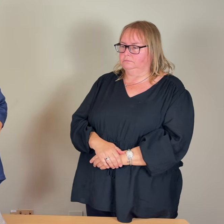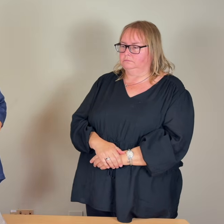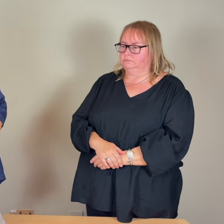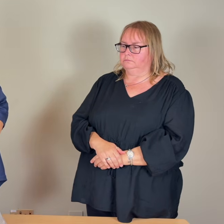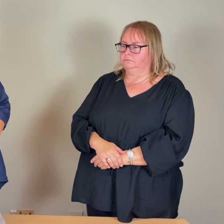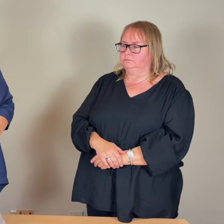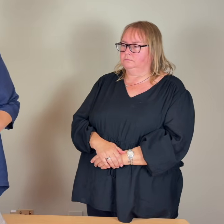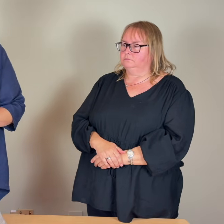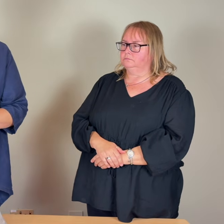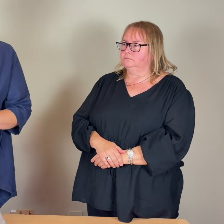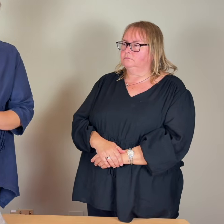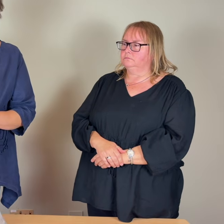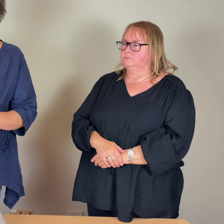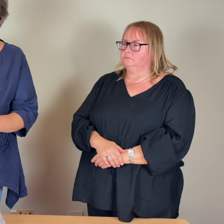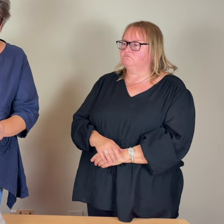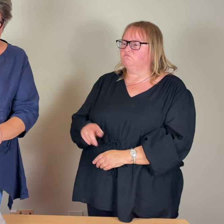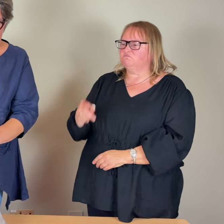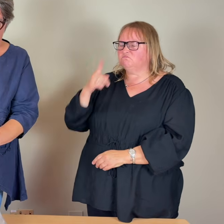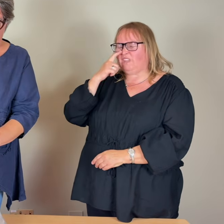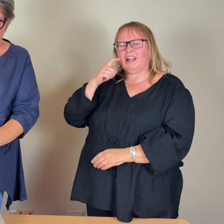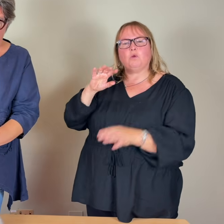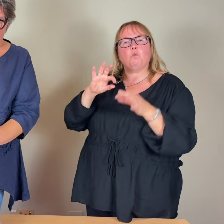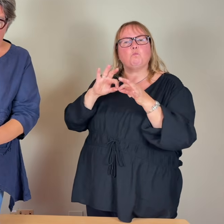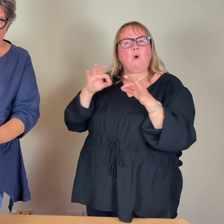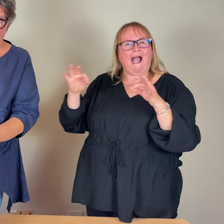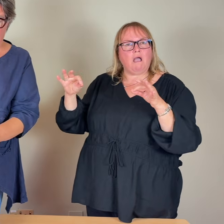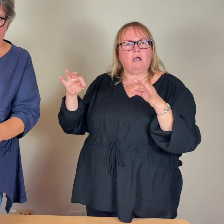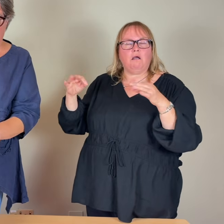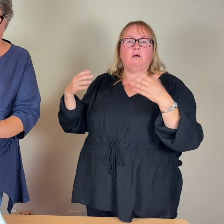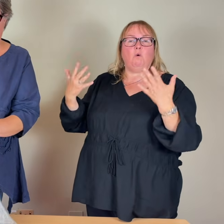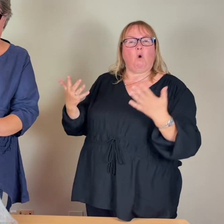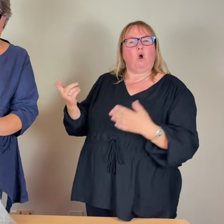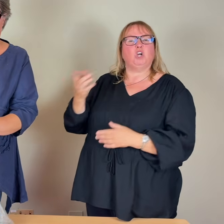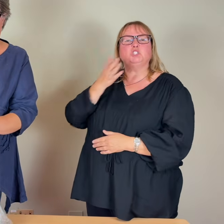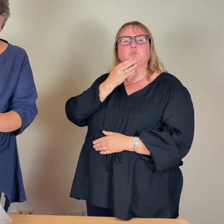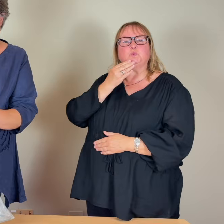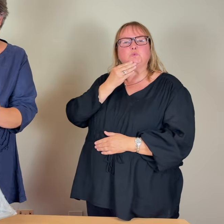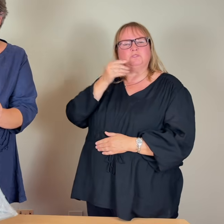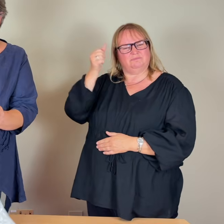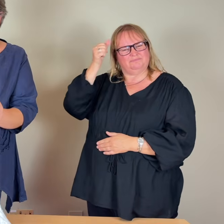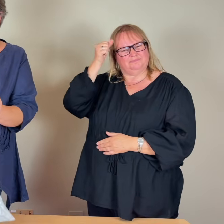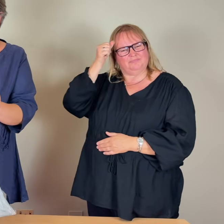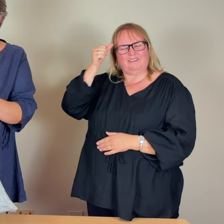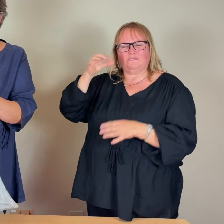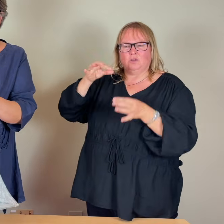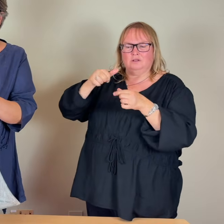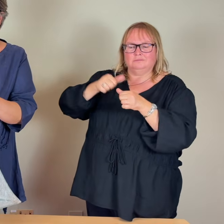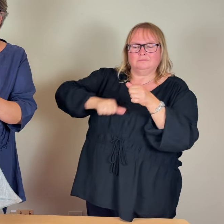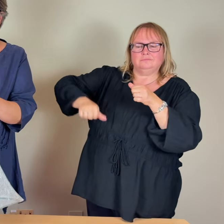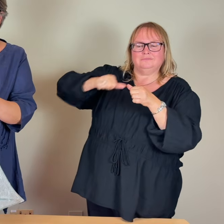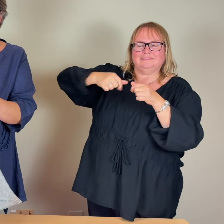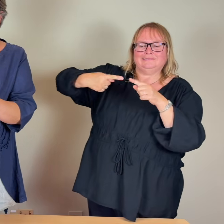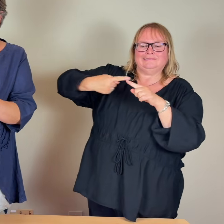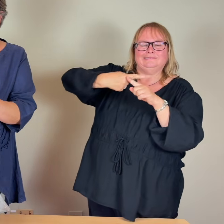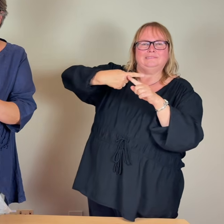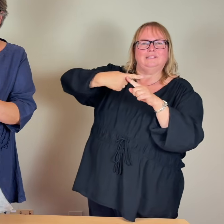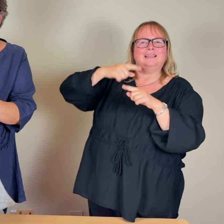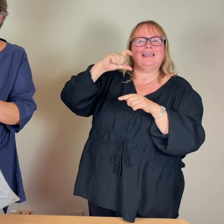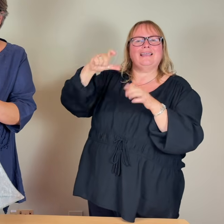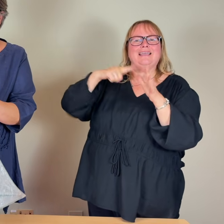out, and you could use wire, or we use a cable tie, and it goes through the hole